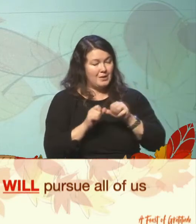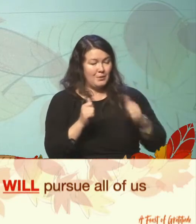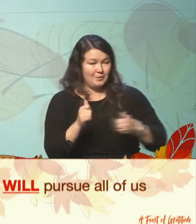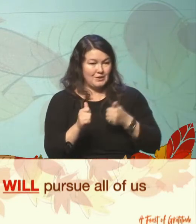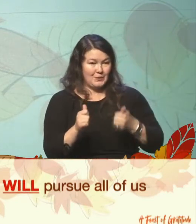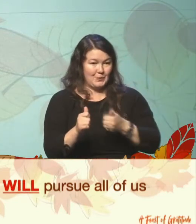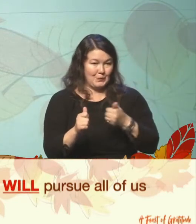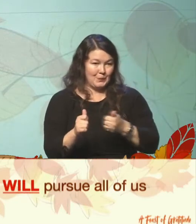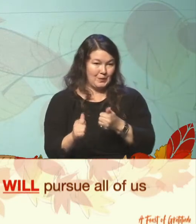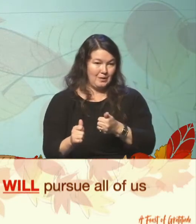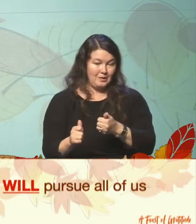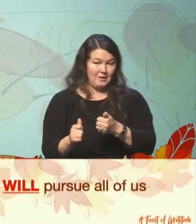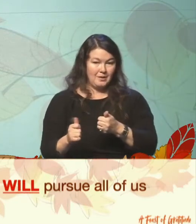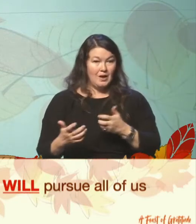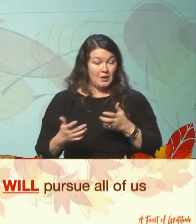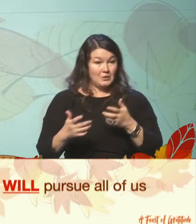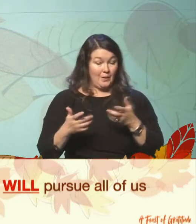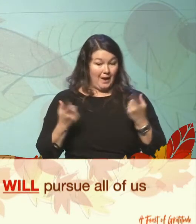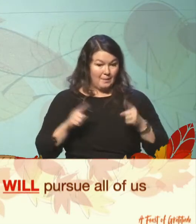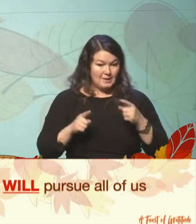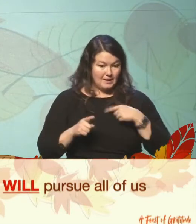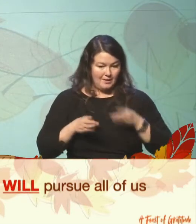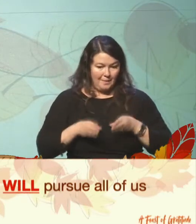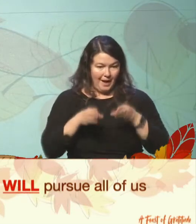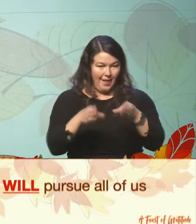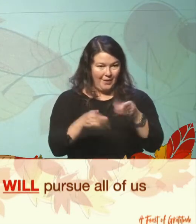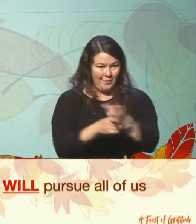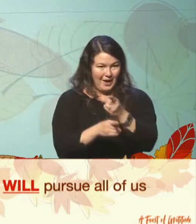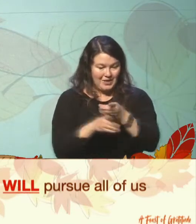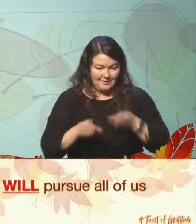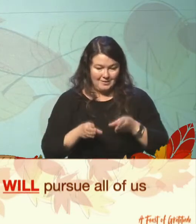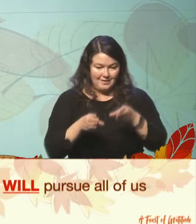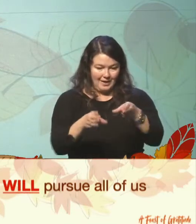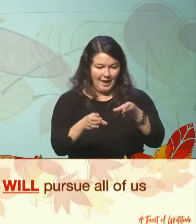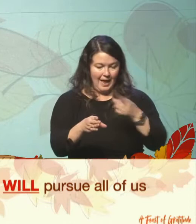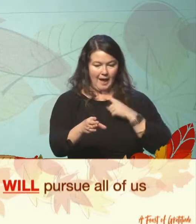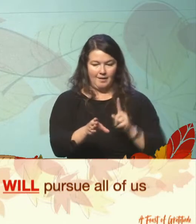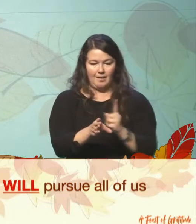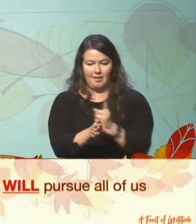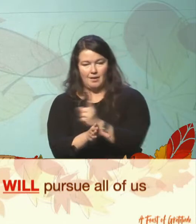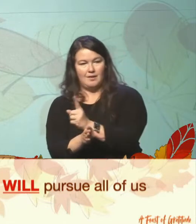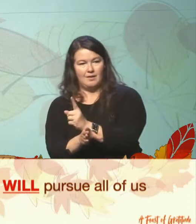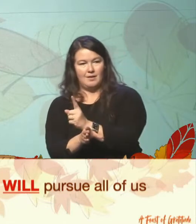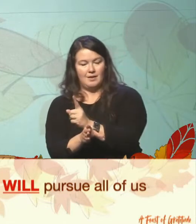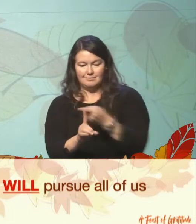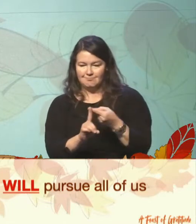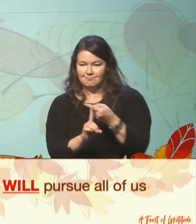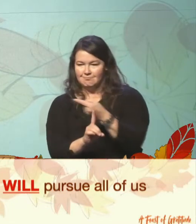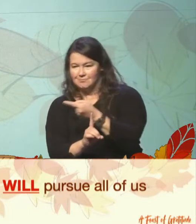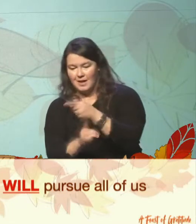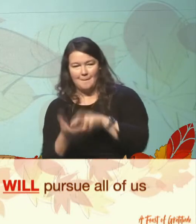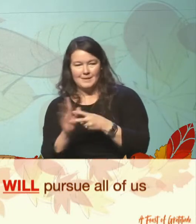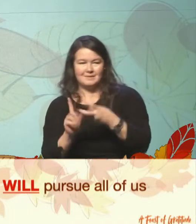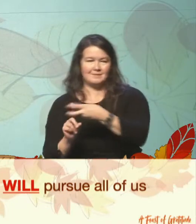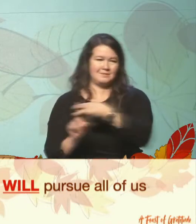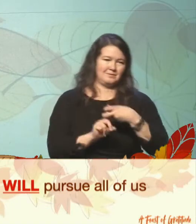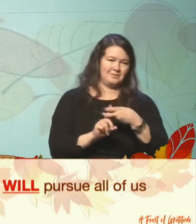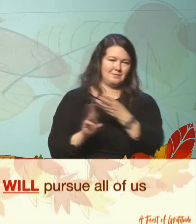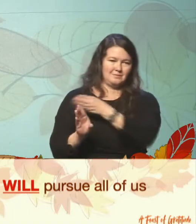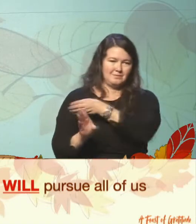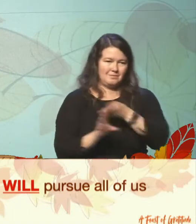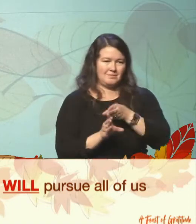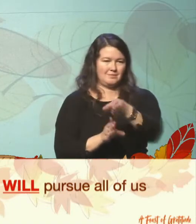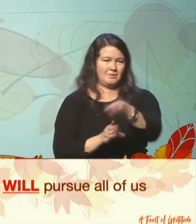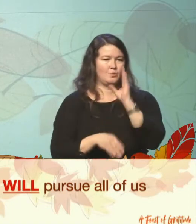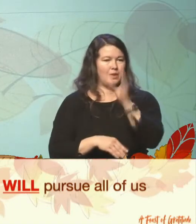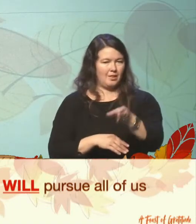When I start to walk off that path, that goodness and mercy is going to pursue me. That's my mindfulness. So where is it? Where am I experiencing it? This